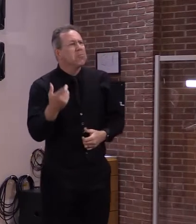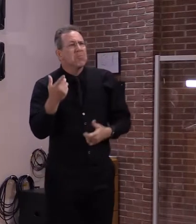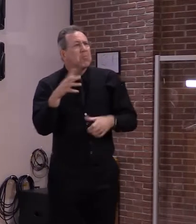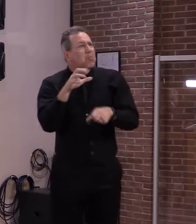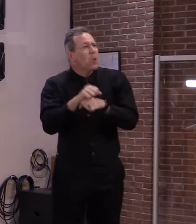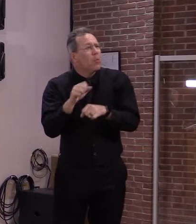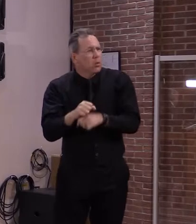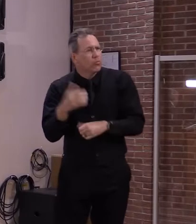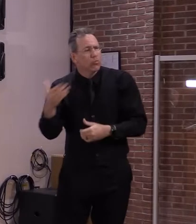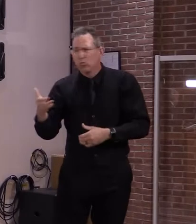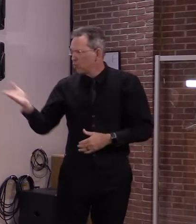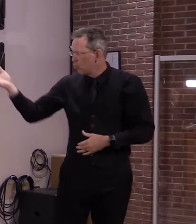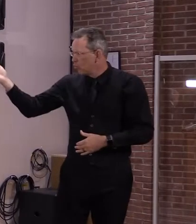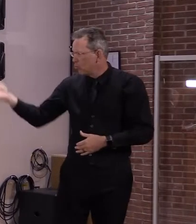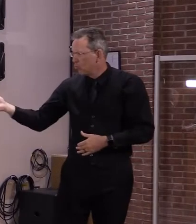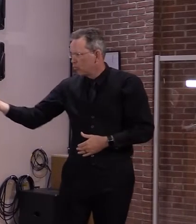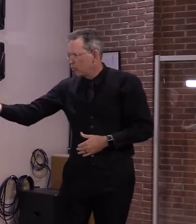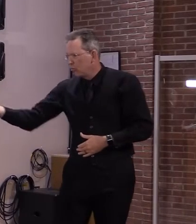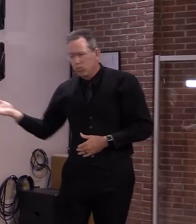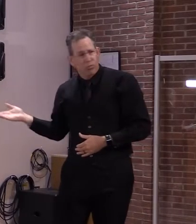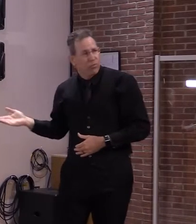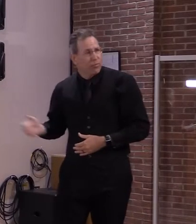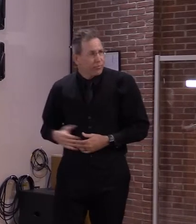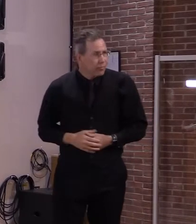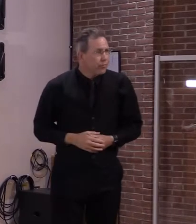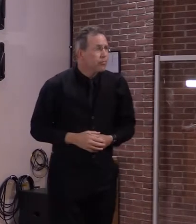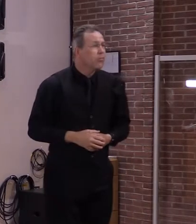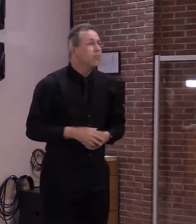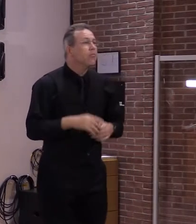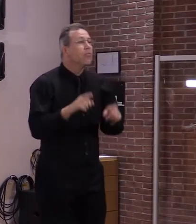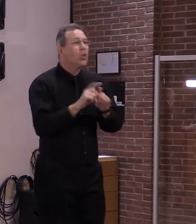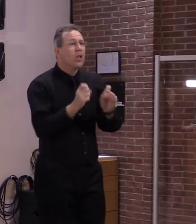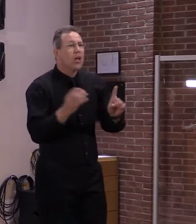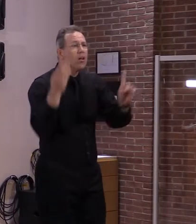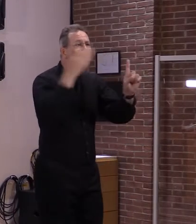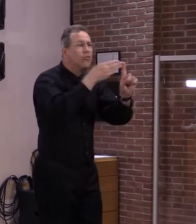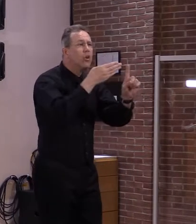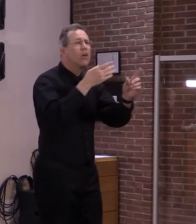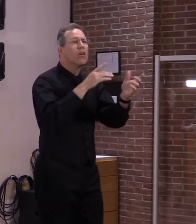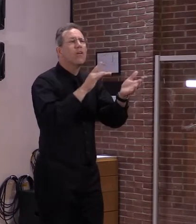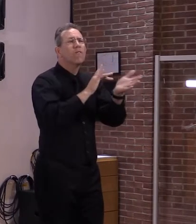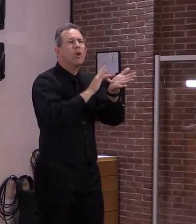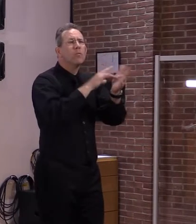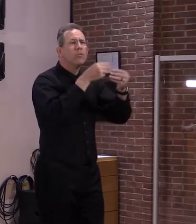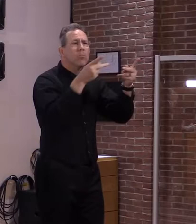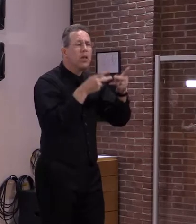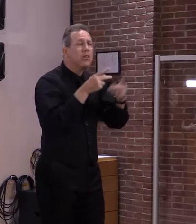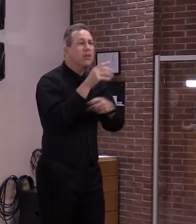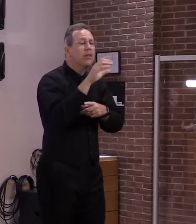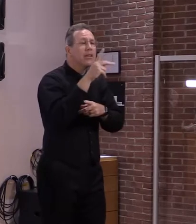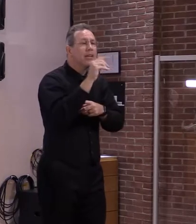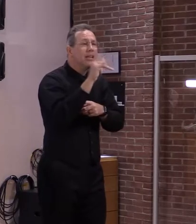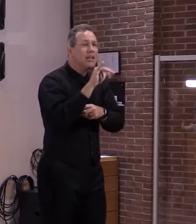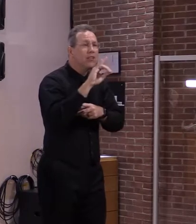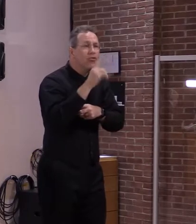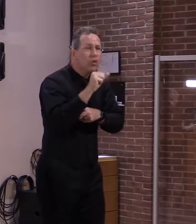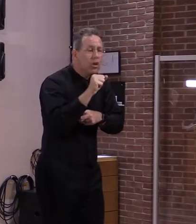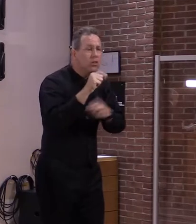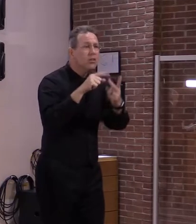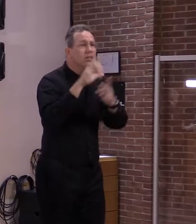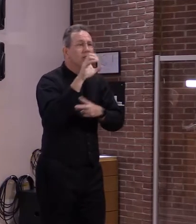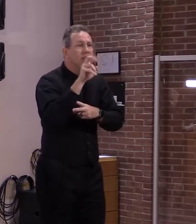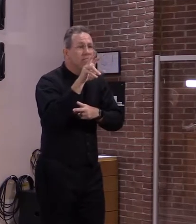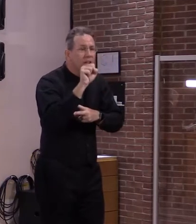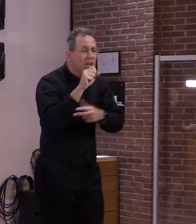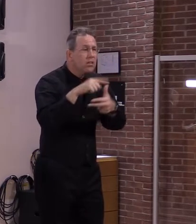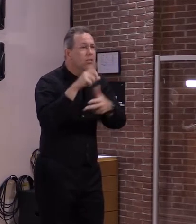healthvermont.gov/myvaccine. You can also register at Kinney's, Walgreens, and CVS websites. And the first wave of vaccine clinics